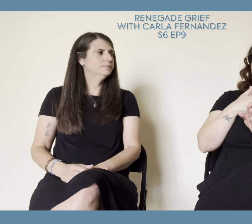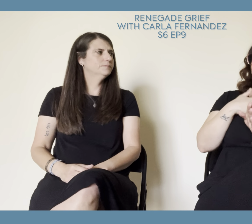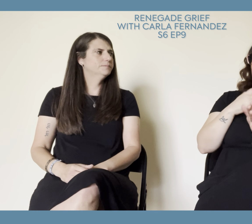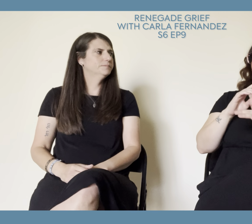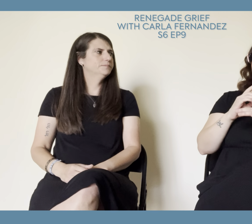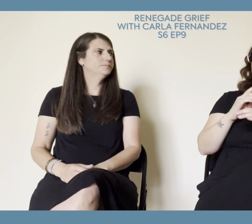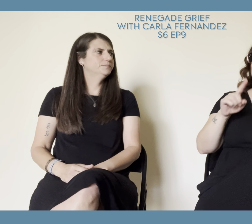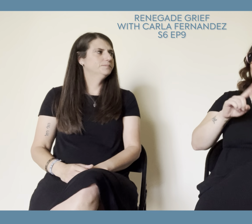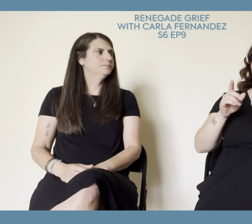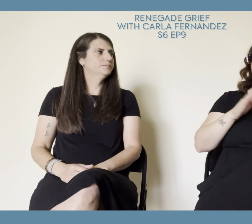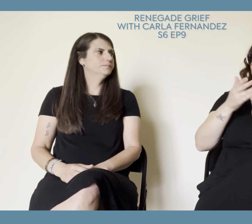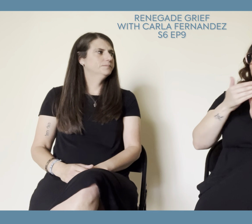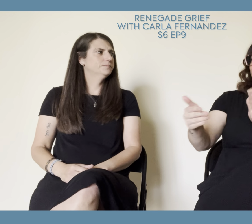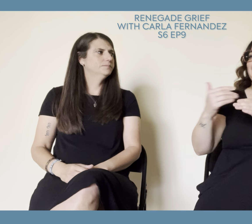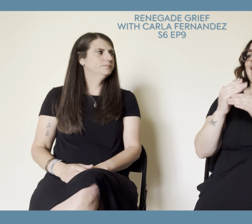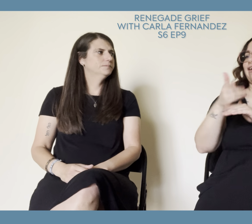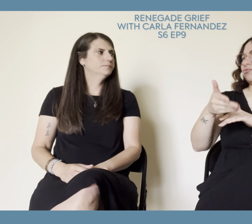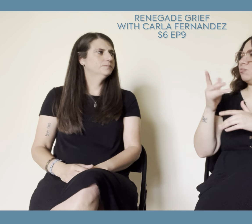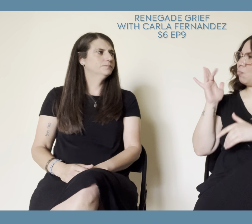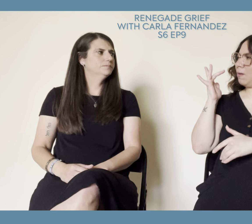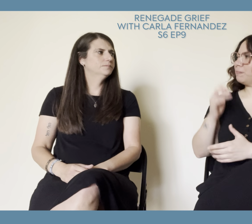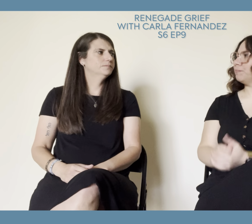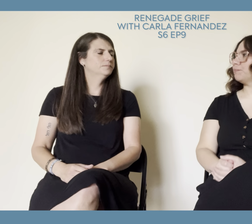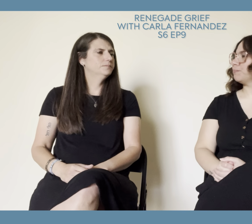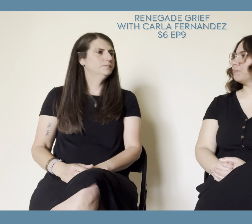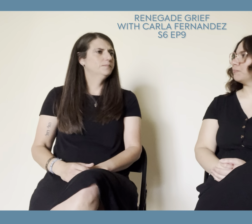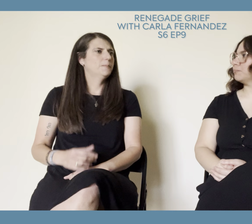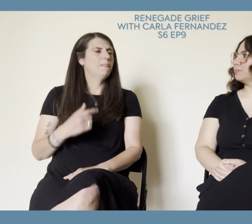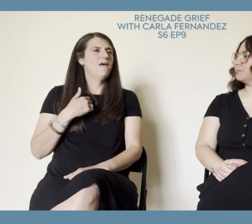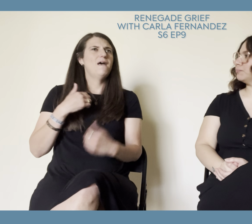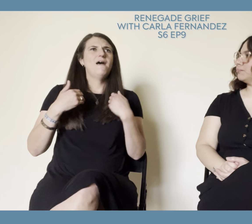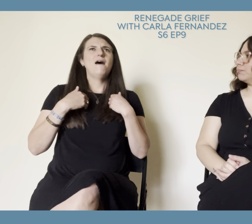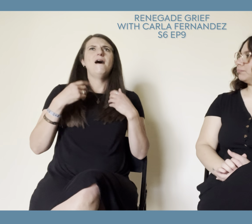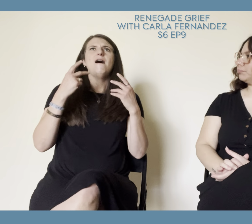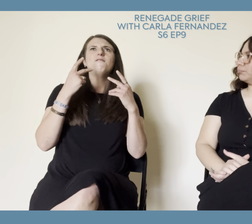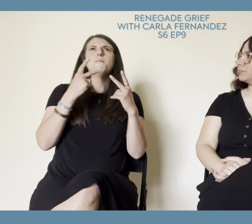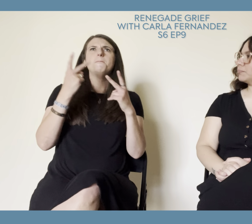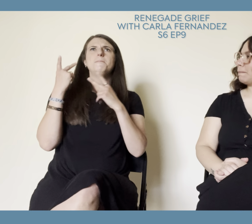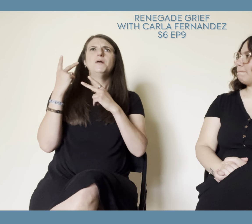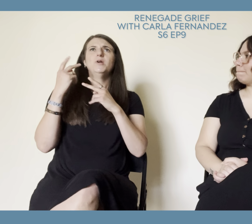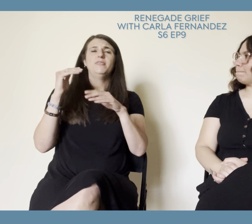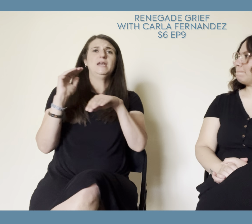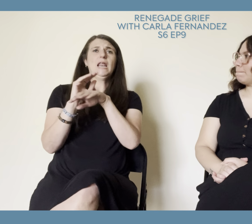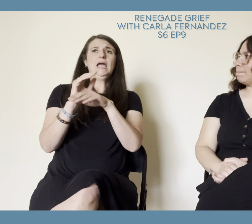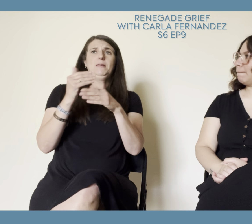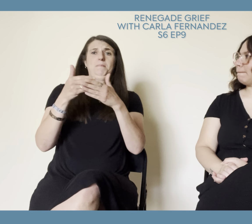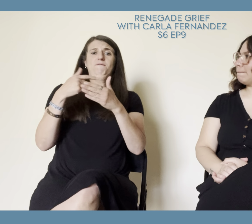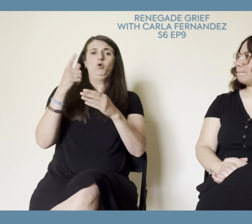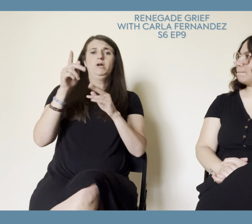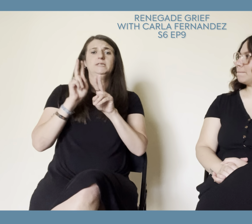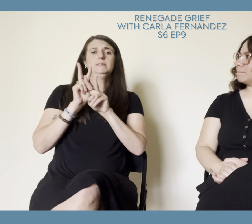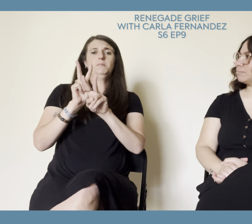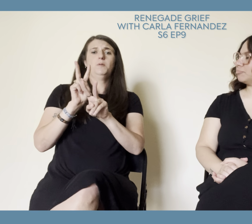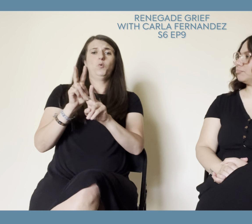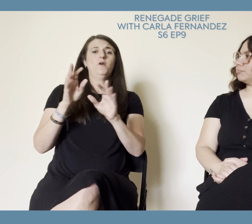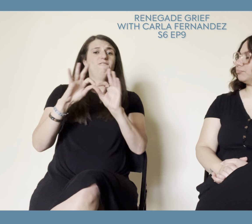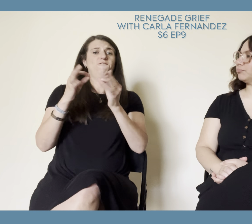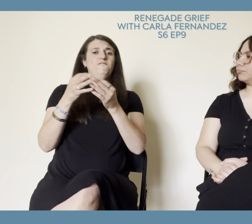comes after? I have a real stark memory of the night before his memorial when my family had gathered. And I remember